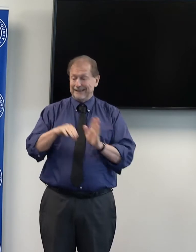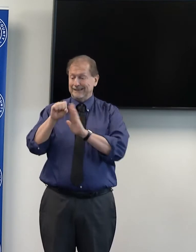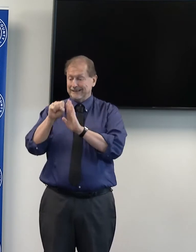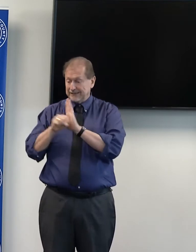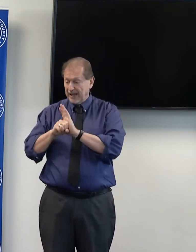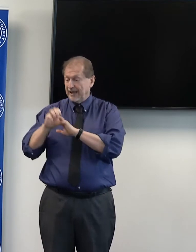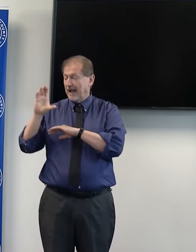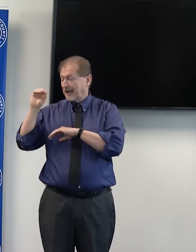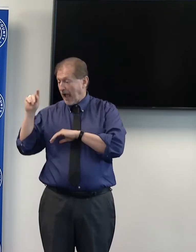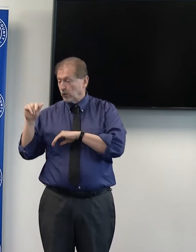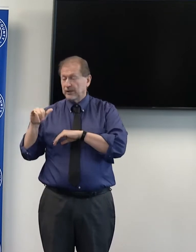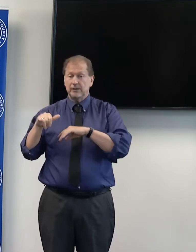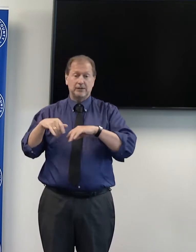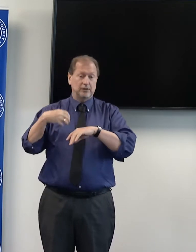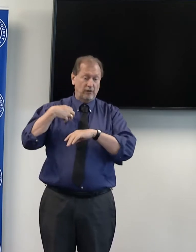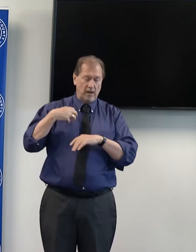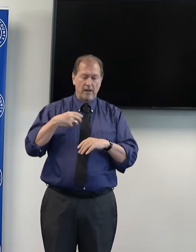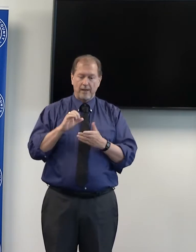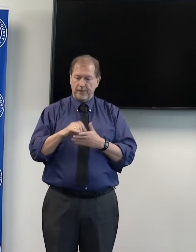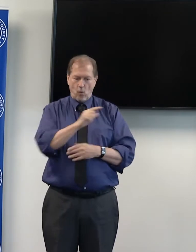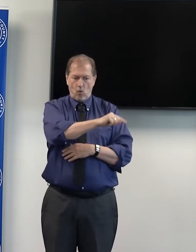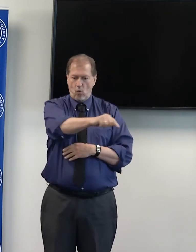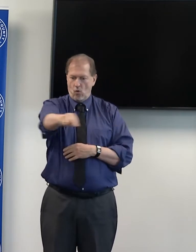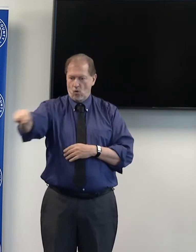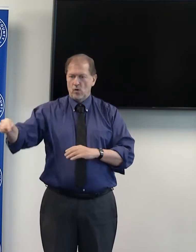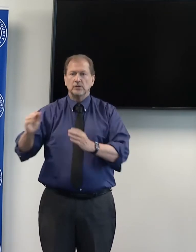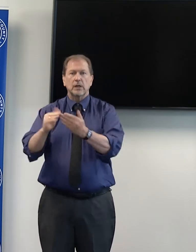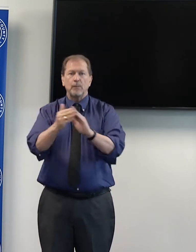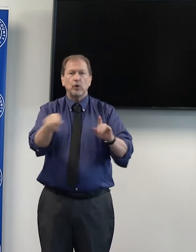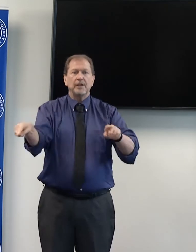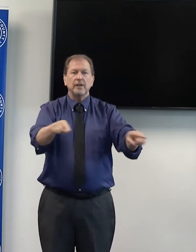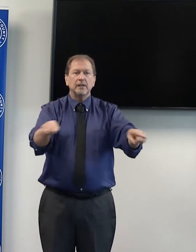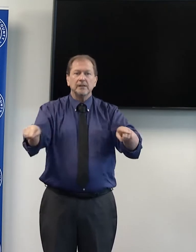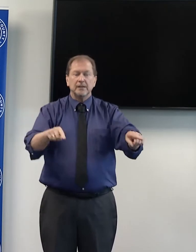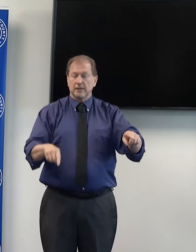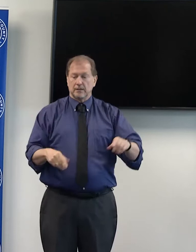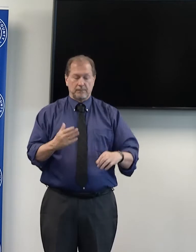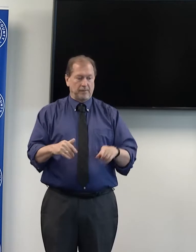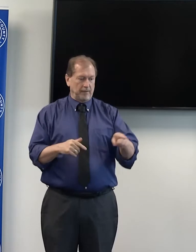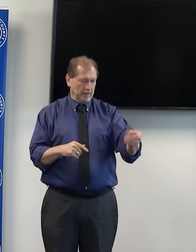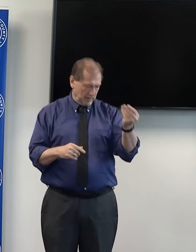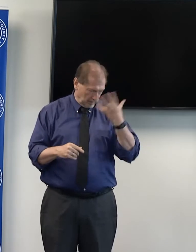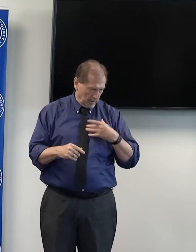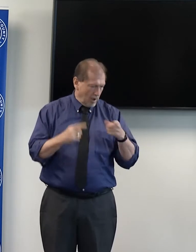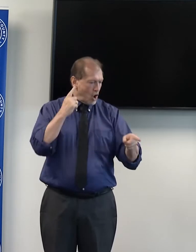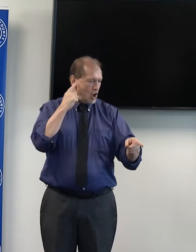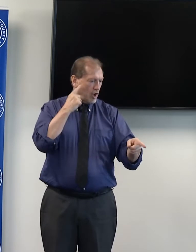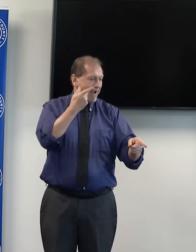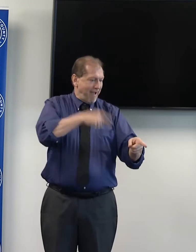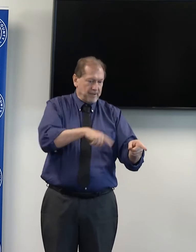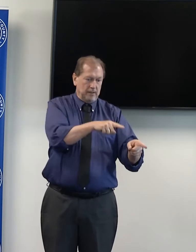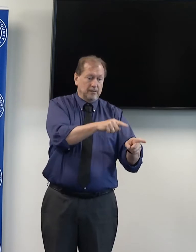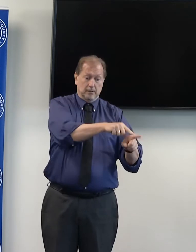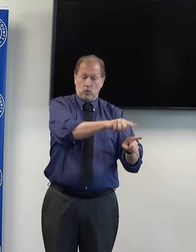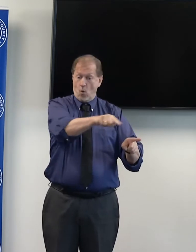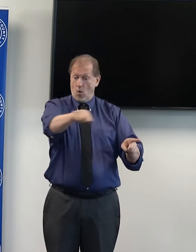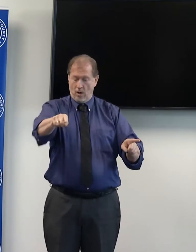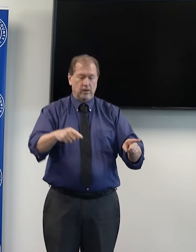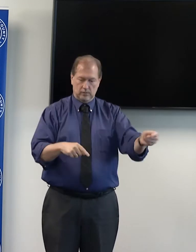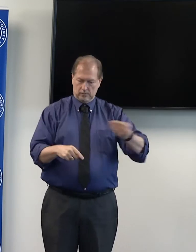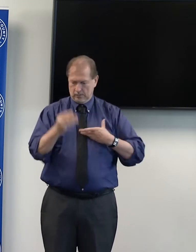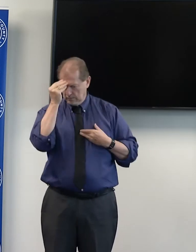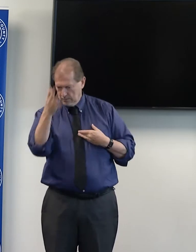that our local communities can anticipate the problems that are headed their way and then proactively mitigate those